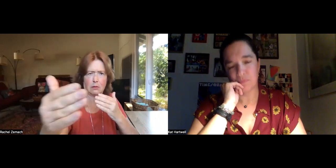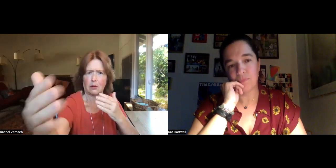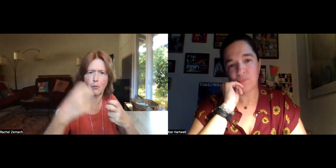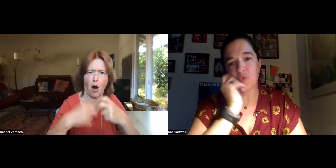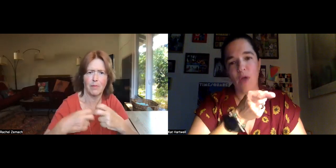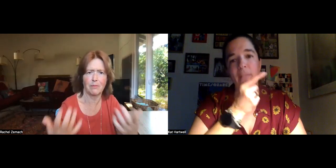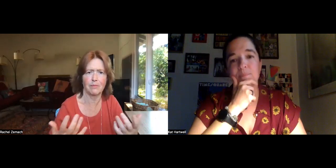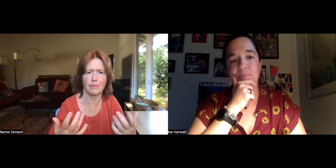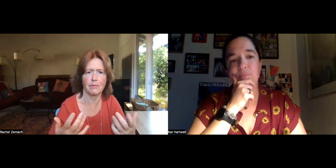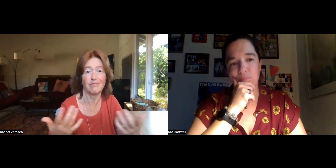communication. Right.